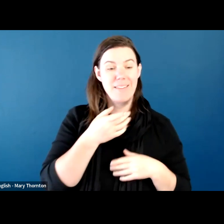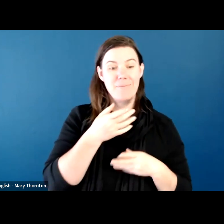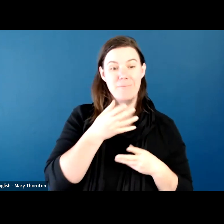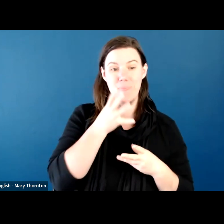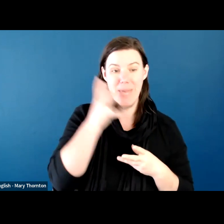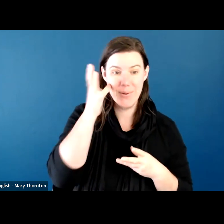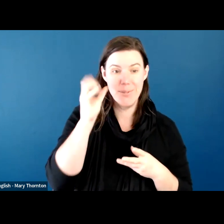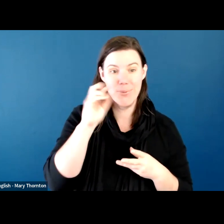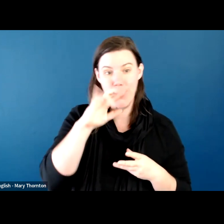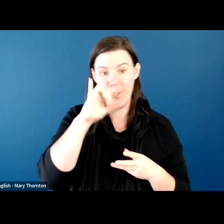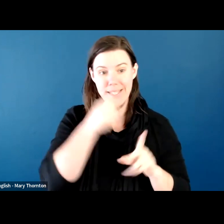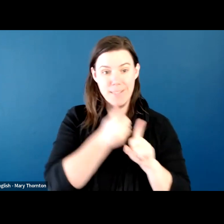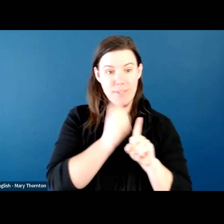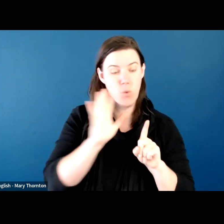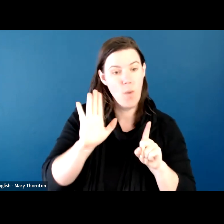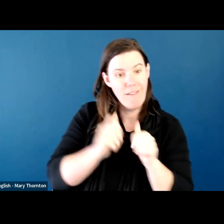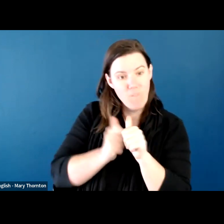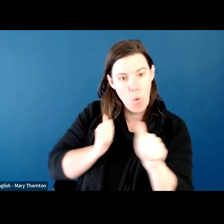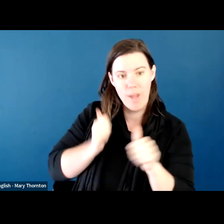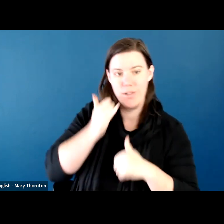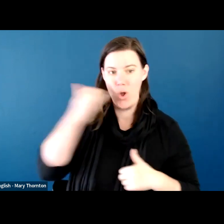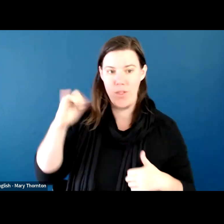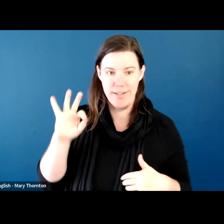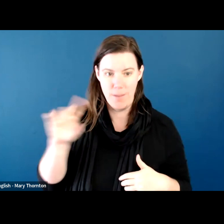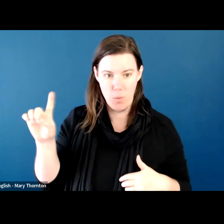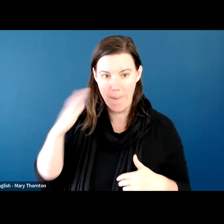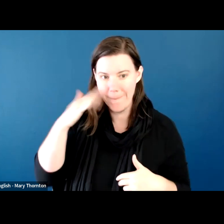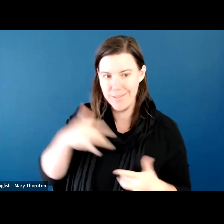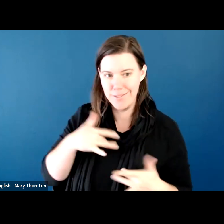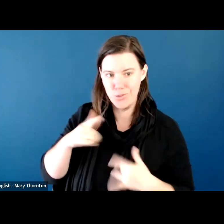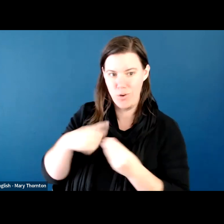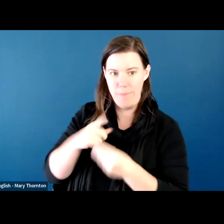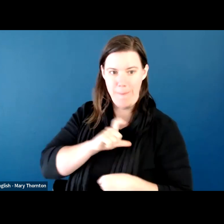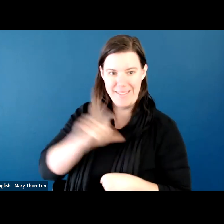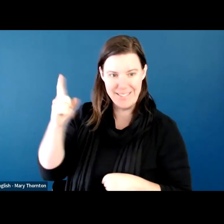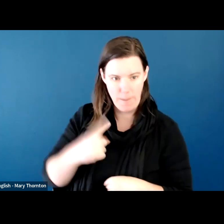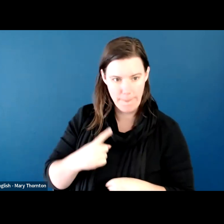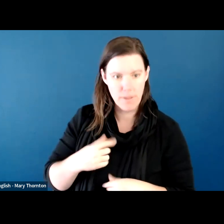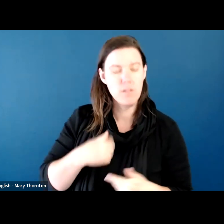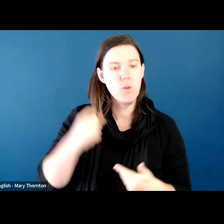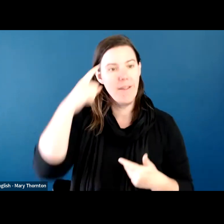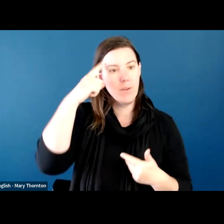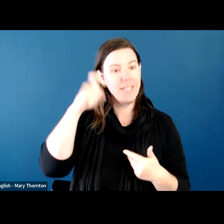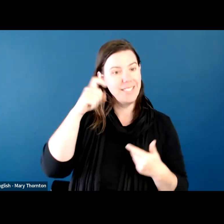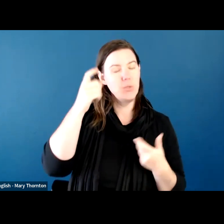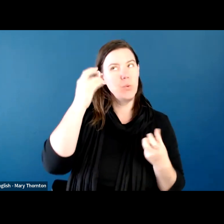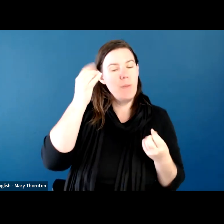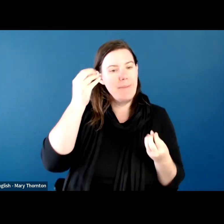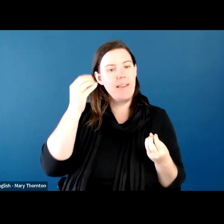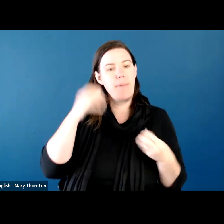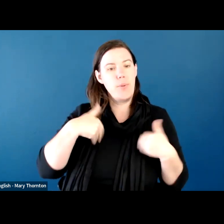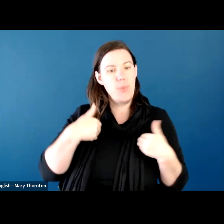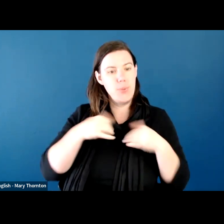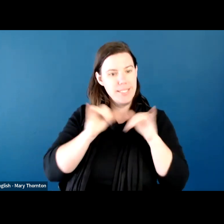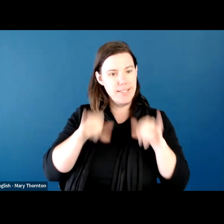the conversation that we should potentially be thinking about the youth system as separate from the adult system, and the